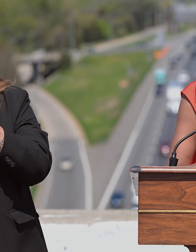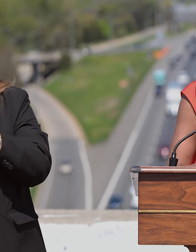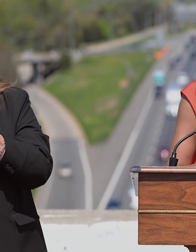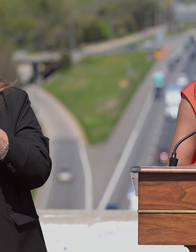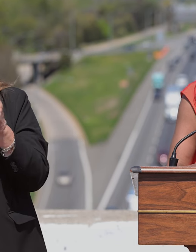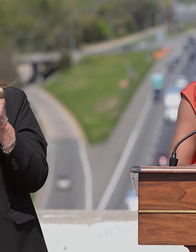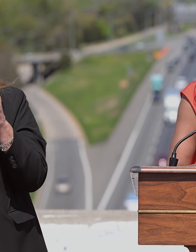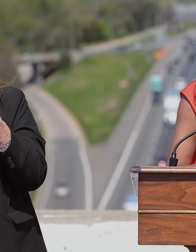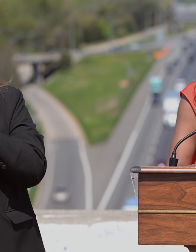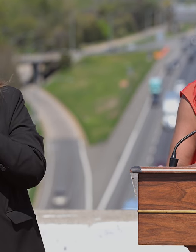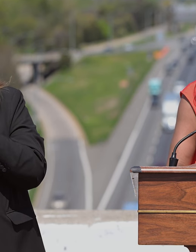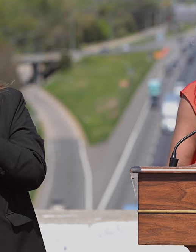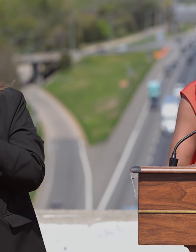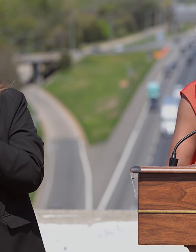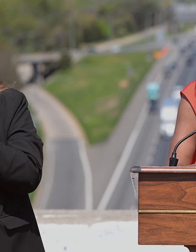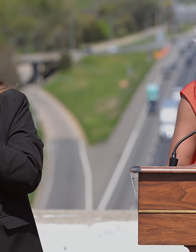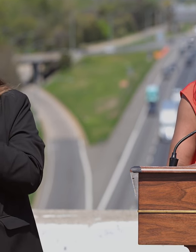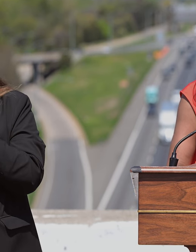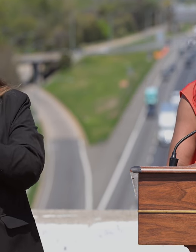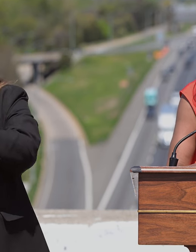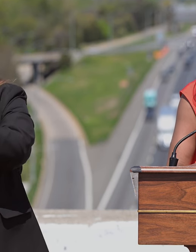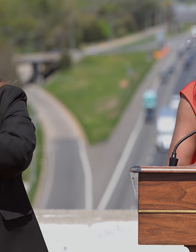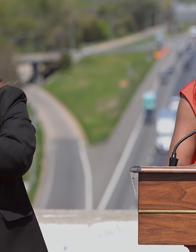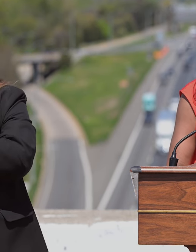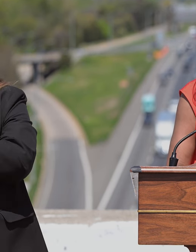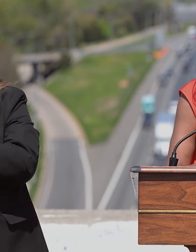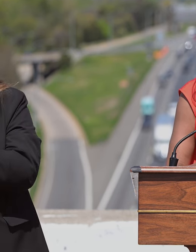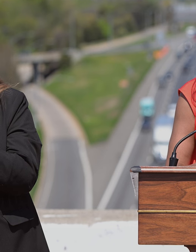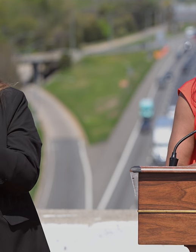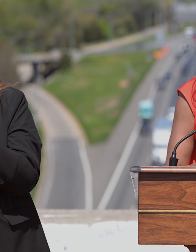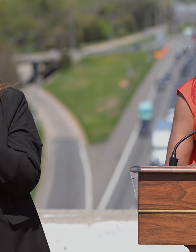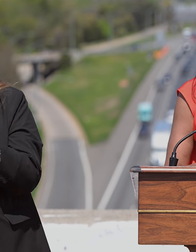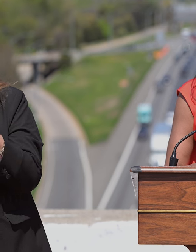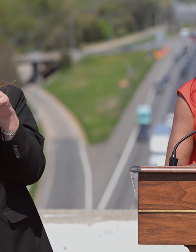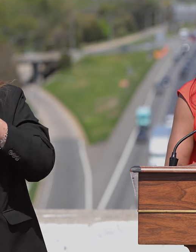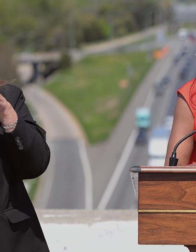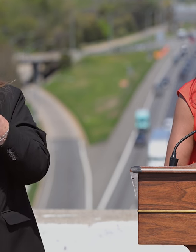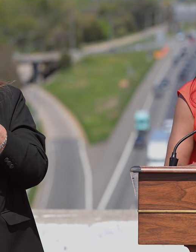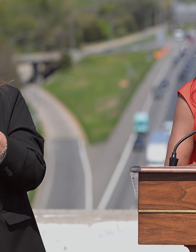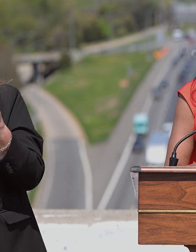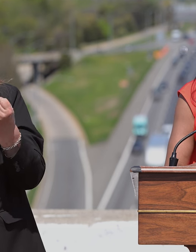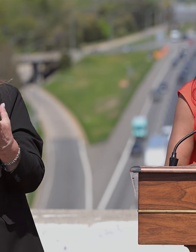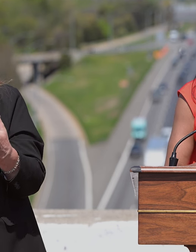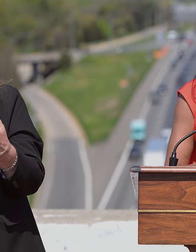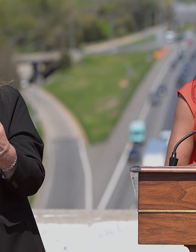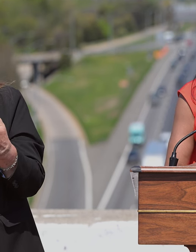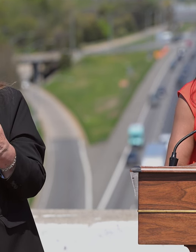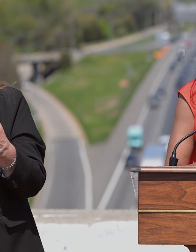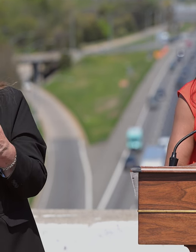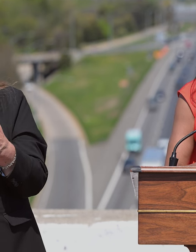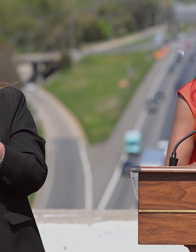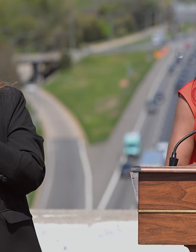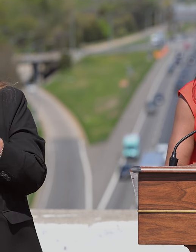cameras. It also increases fines for reckless drivers. The revenue generated from the fines will